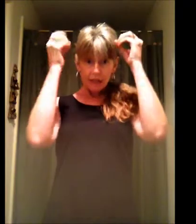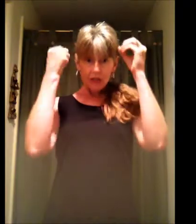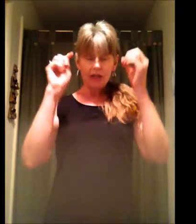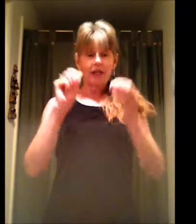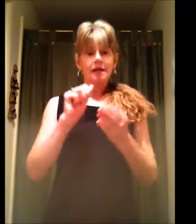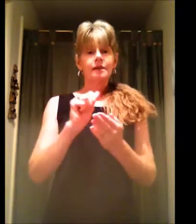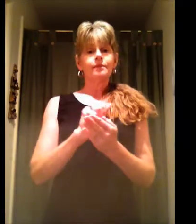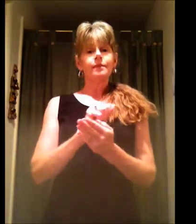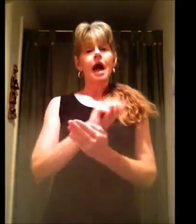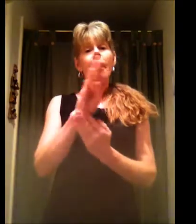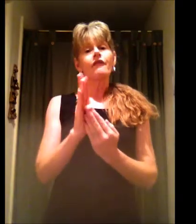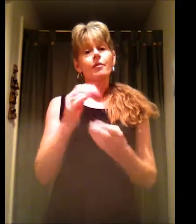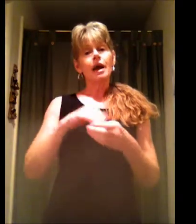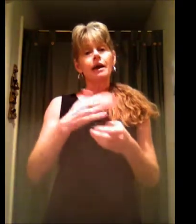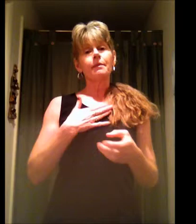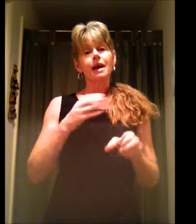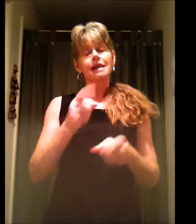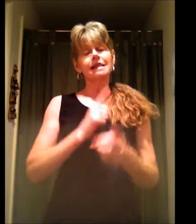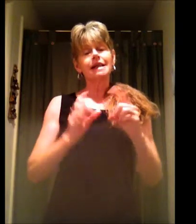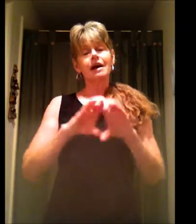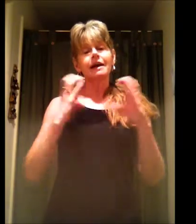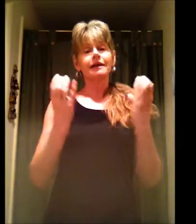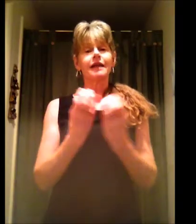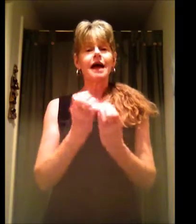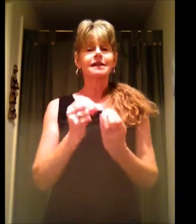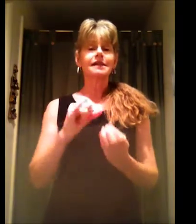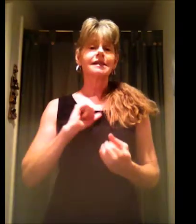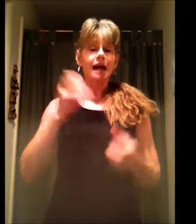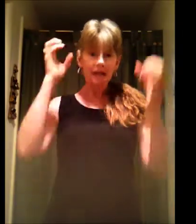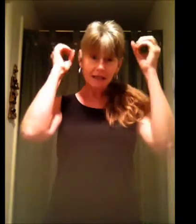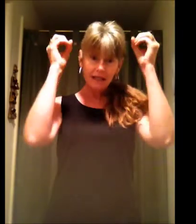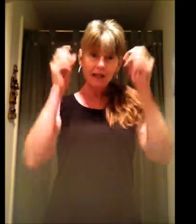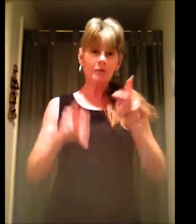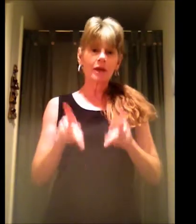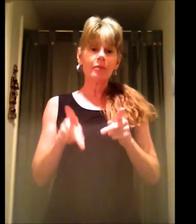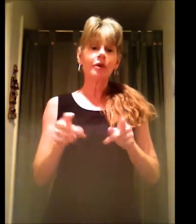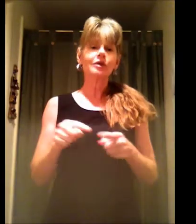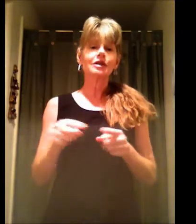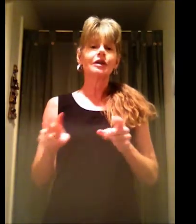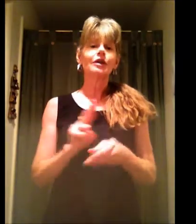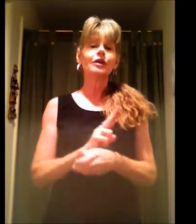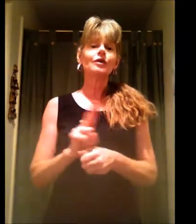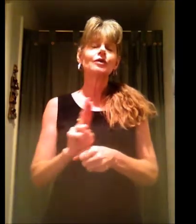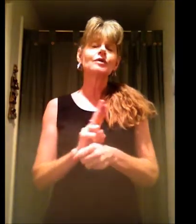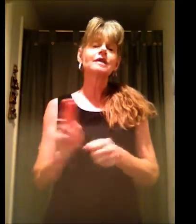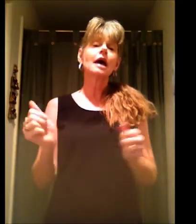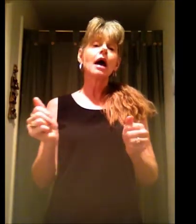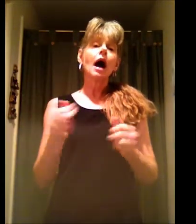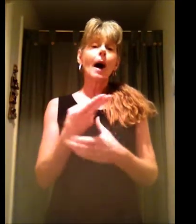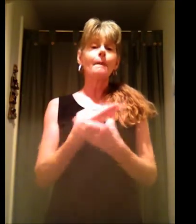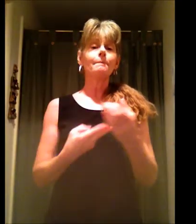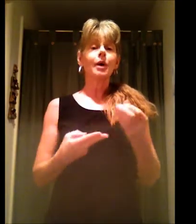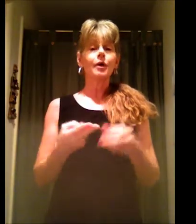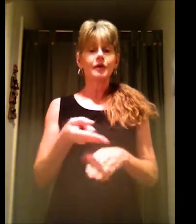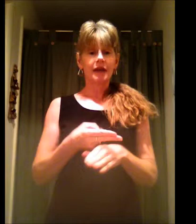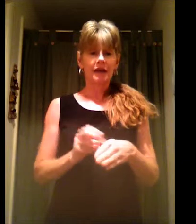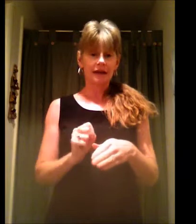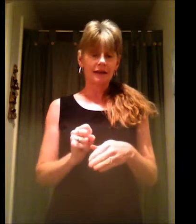teach the alphabet in my sign classes, I teach people to use both